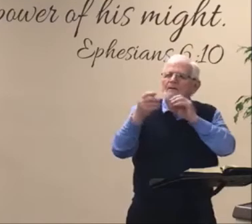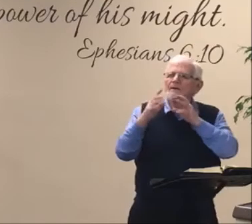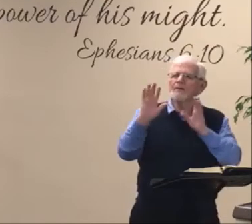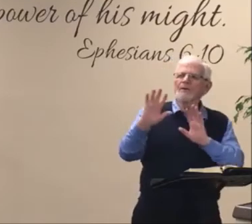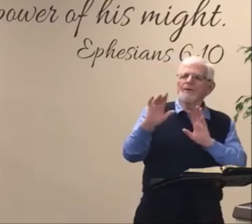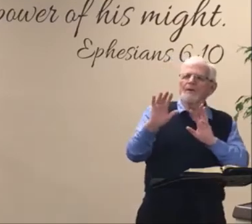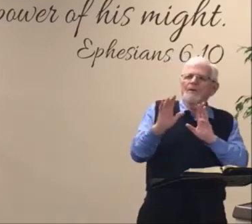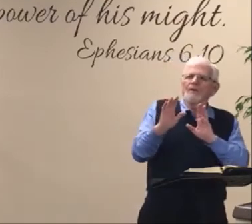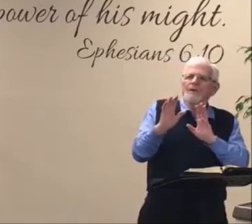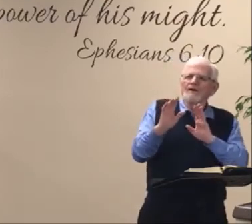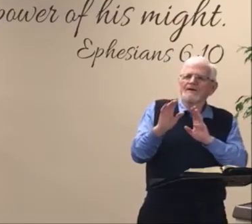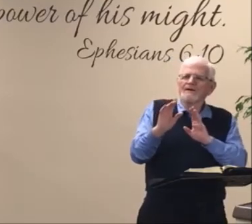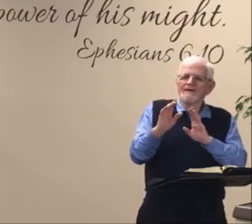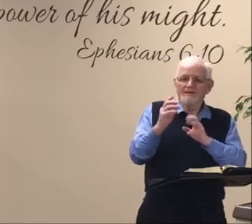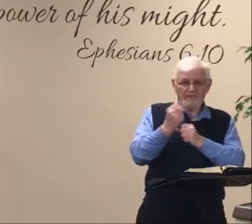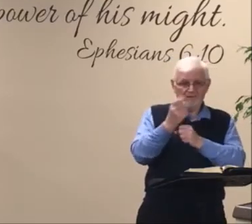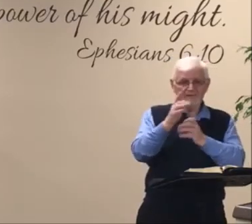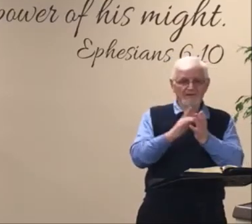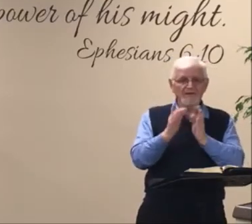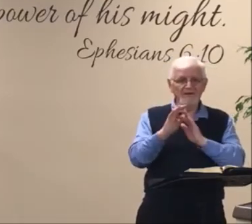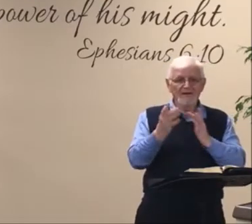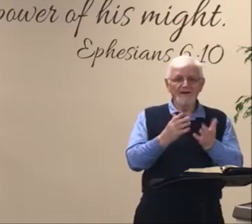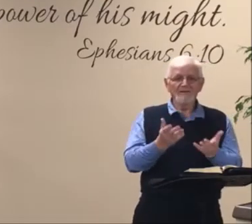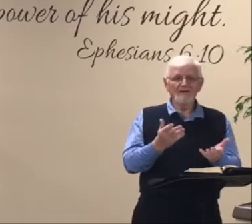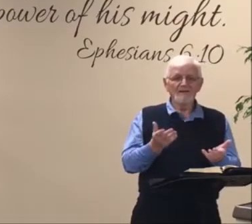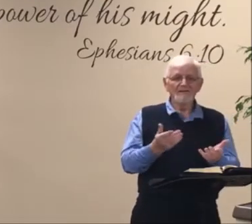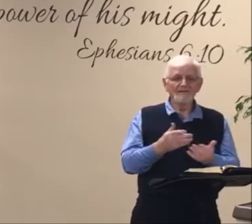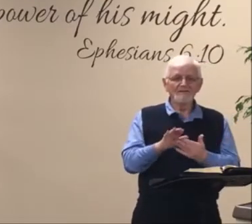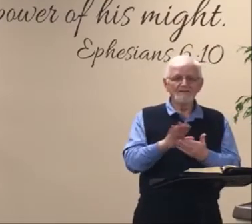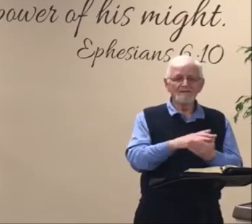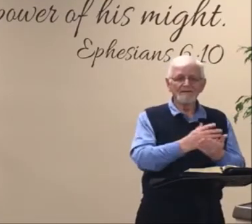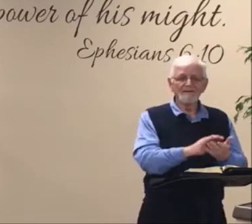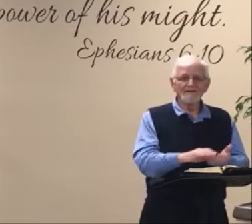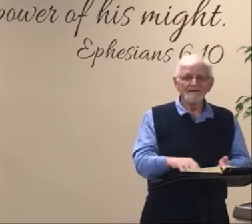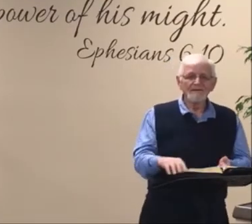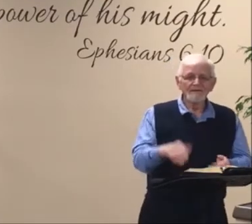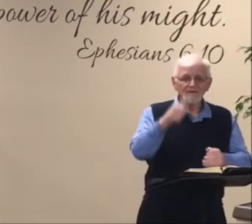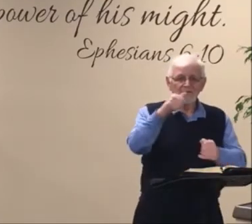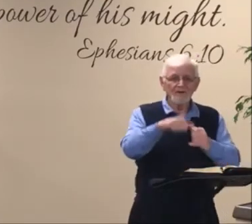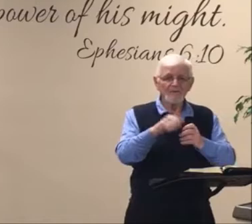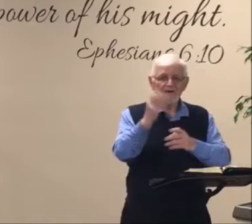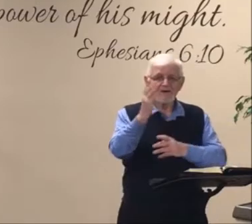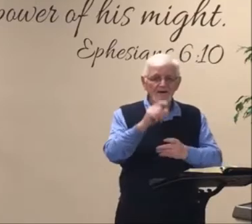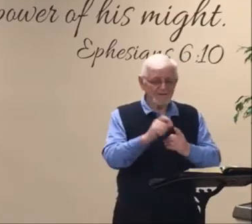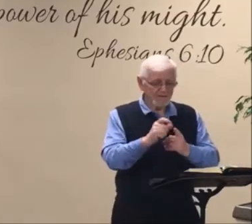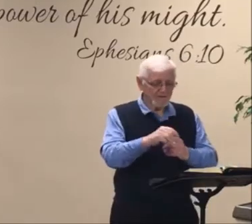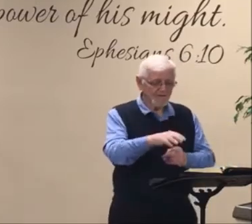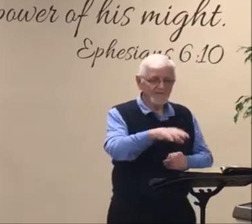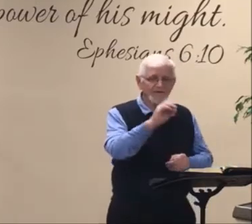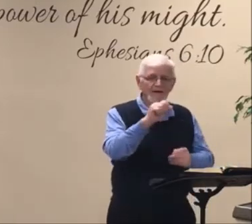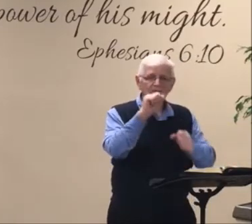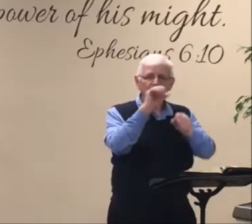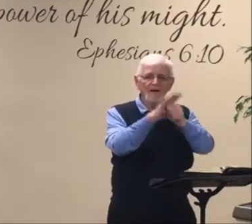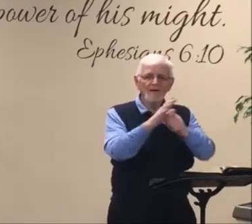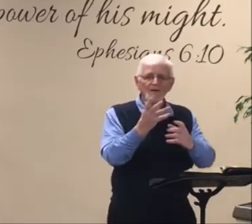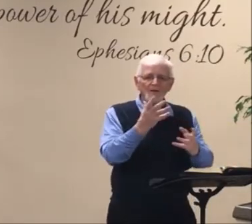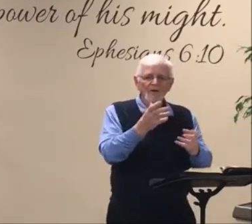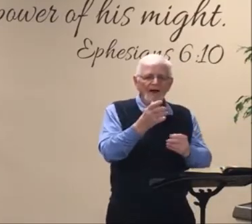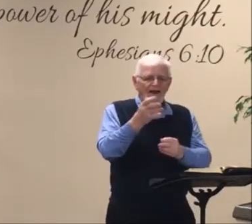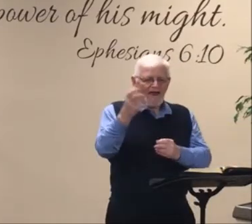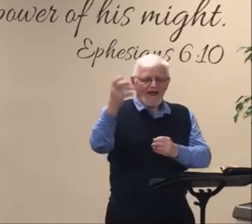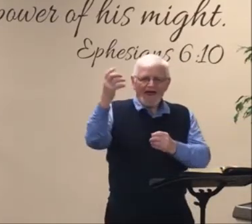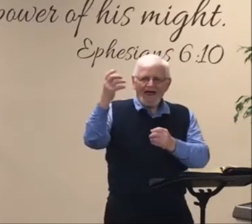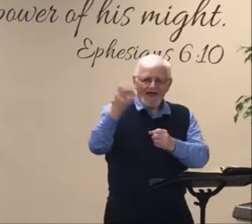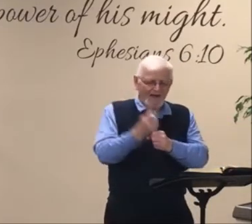the dusty Bible out, huh? You dusted off the Bible and you remembered what God's words were and you found the promises. What did it take to get you